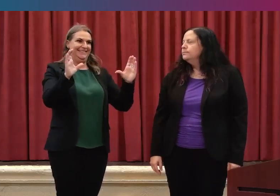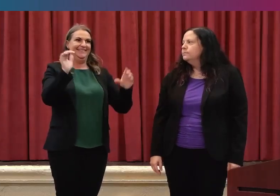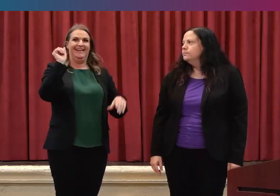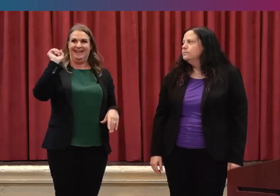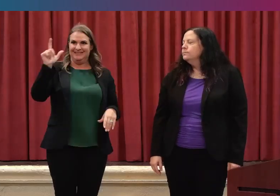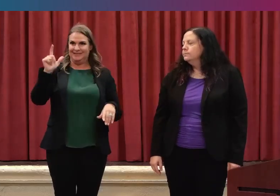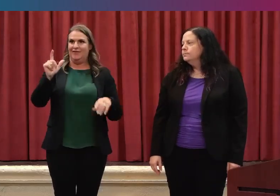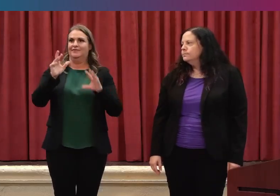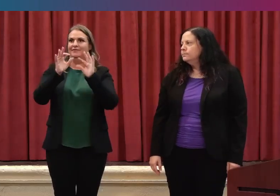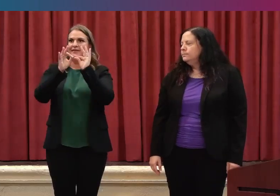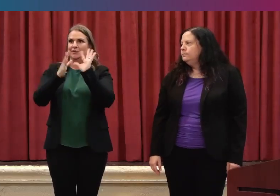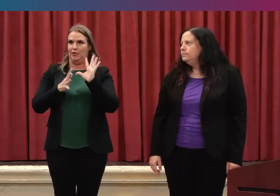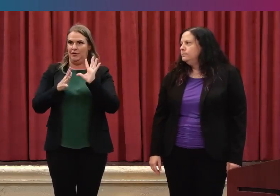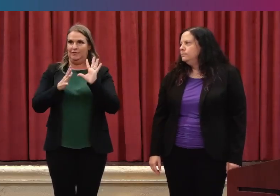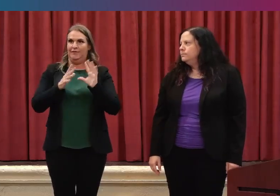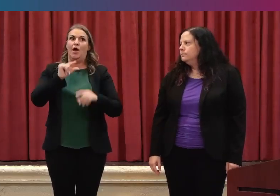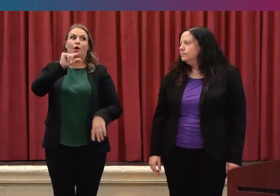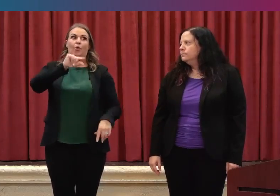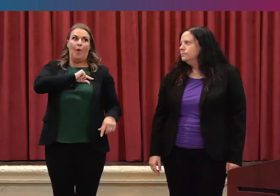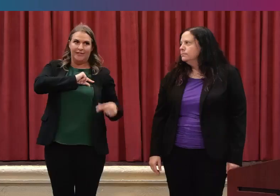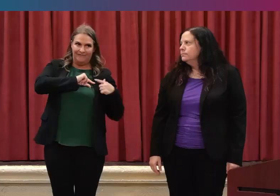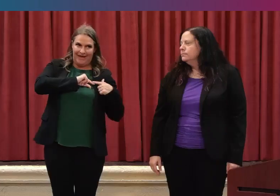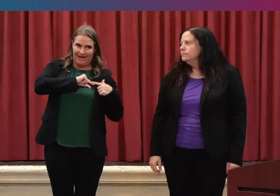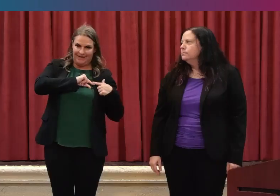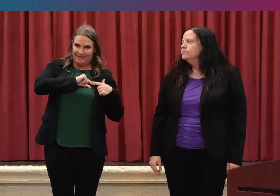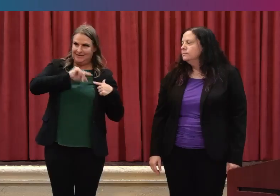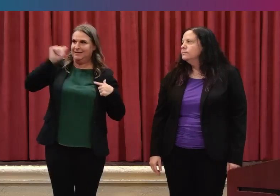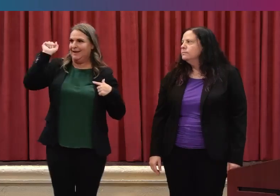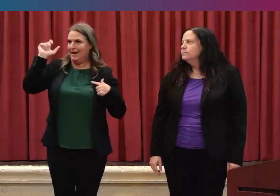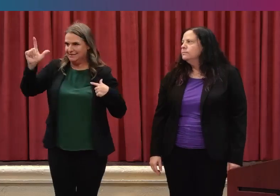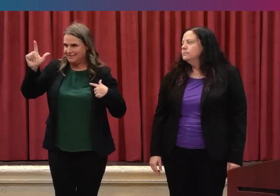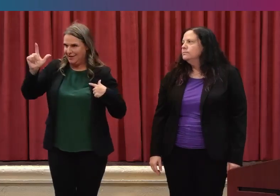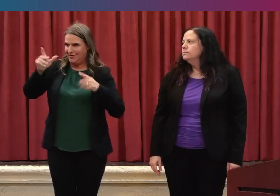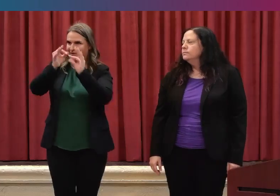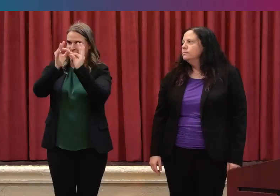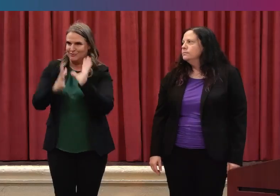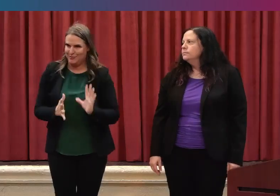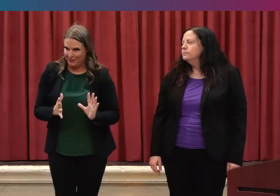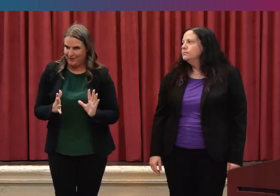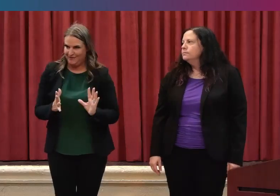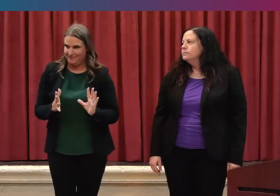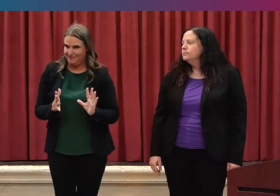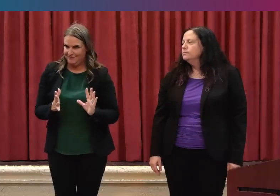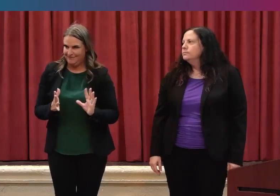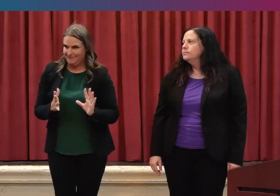requesting a certified ASL and qualified ASL interpreter.